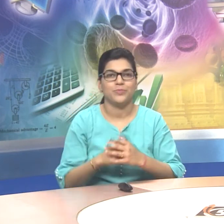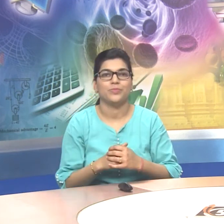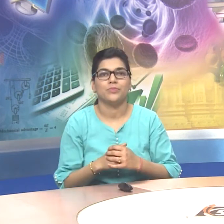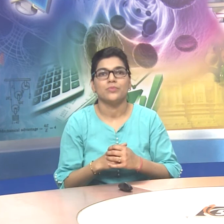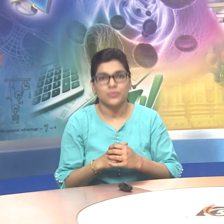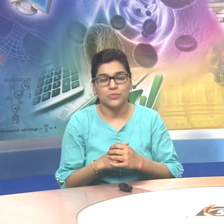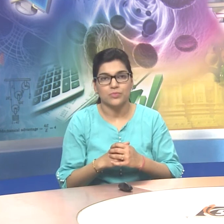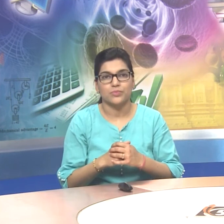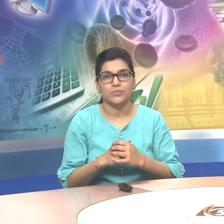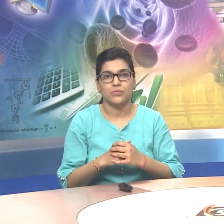For example, dry.